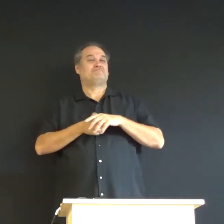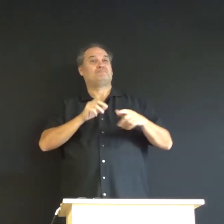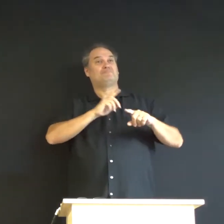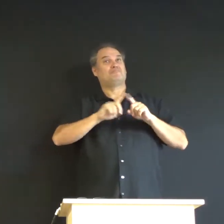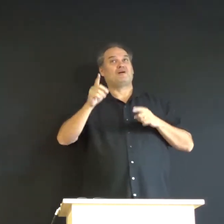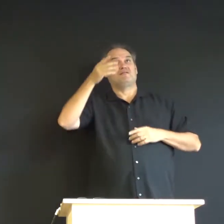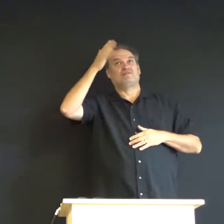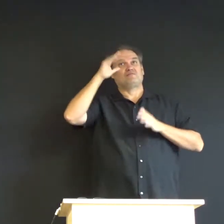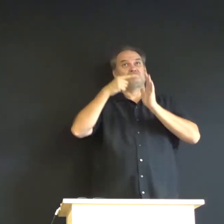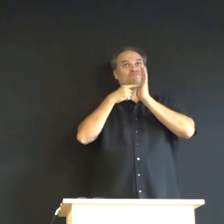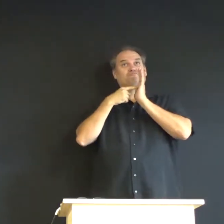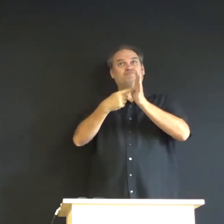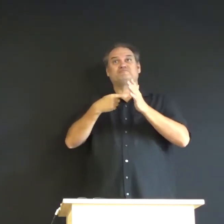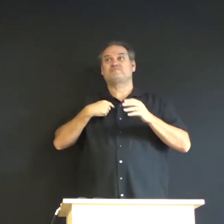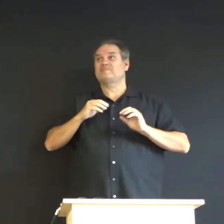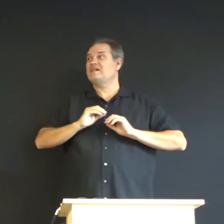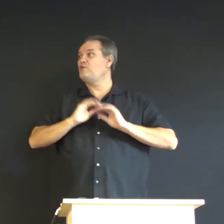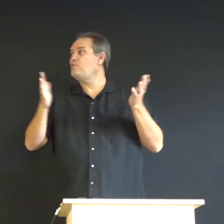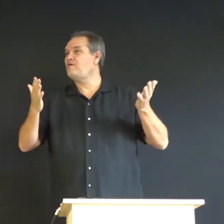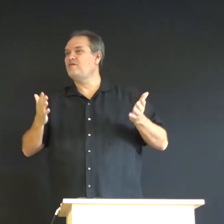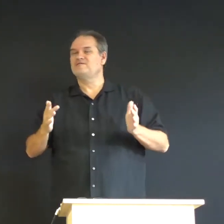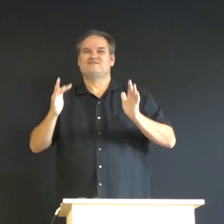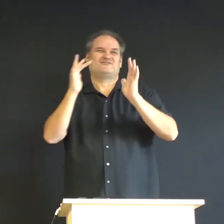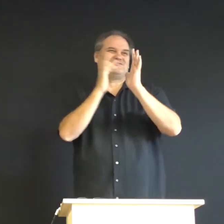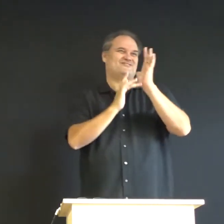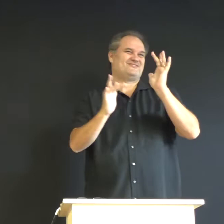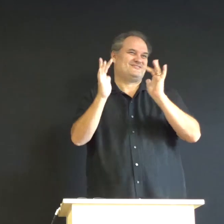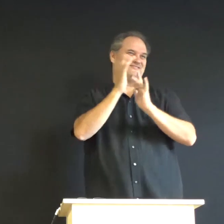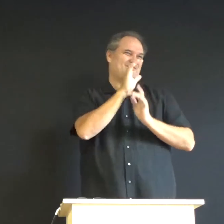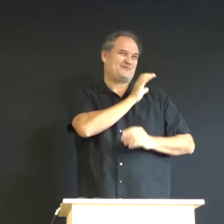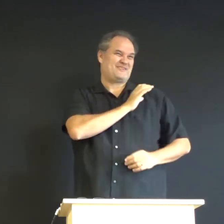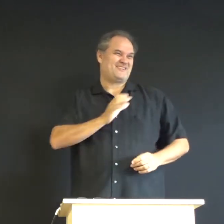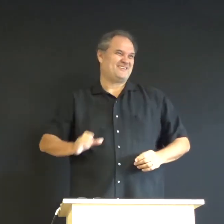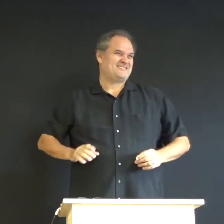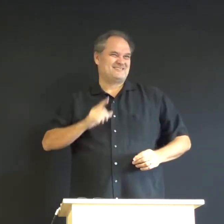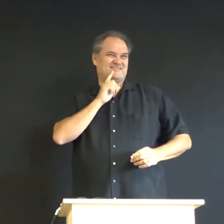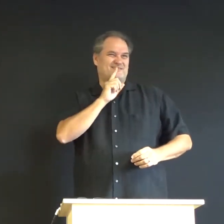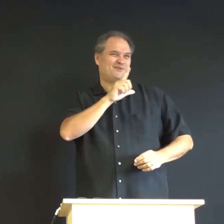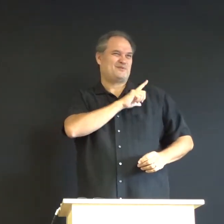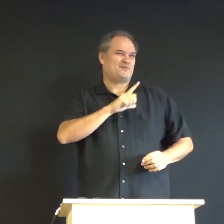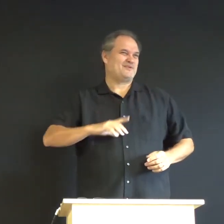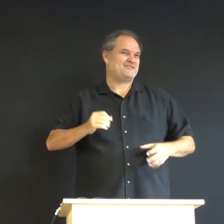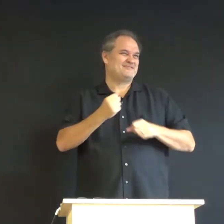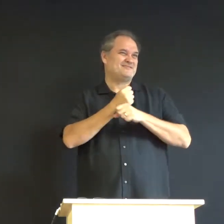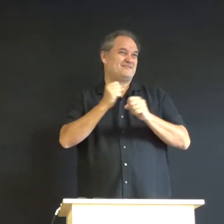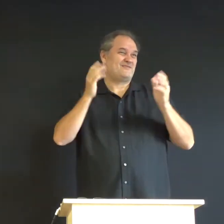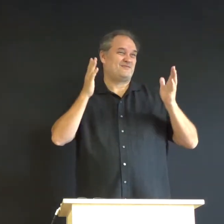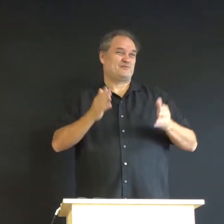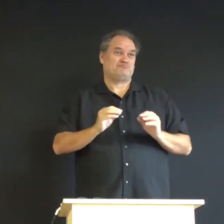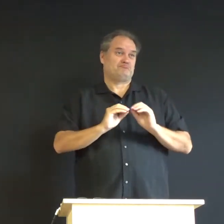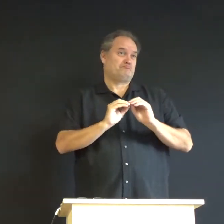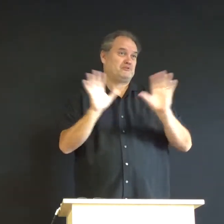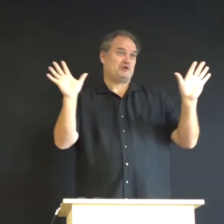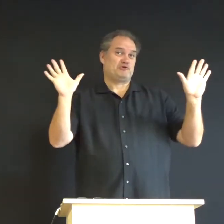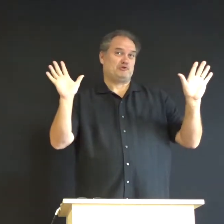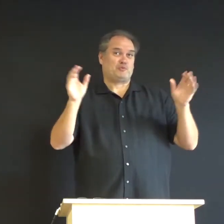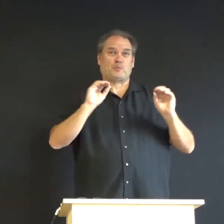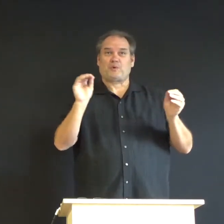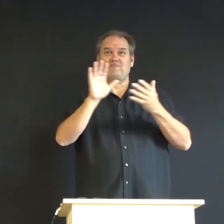see what God's plan is. But God has not revealed it to us. God has only revealed Jesus Christ as Lord and